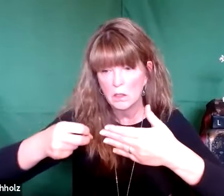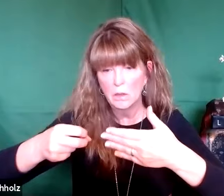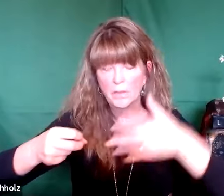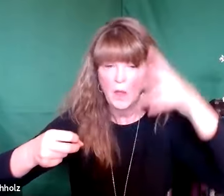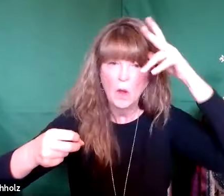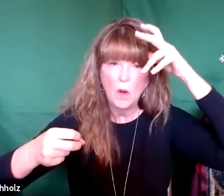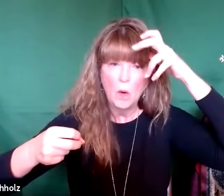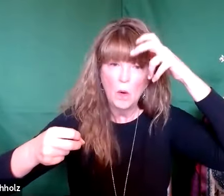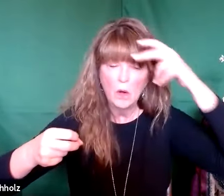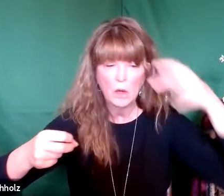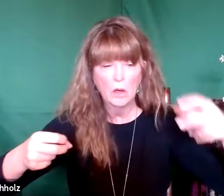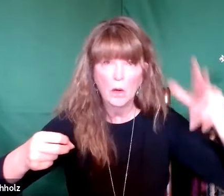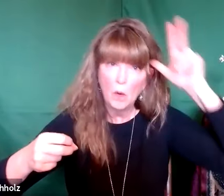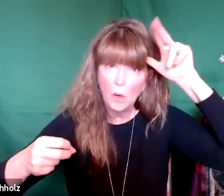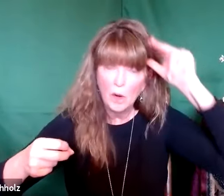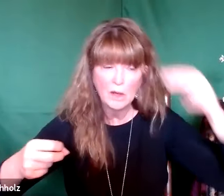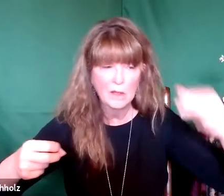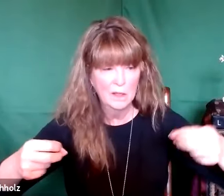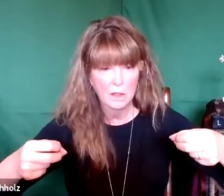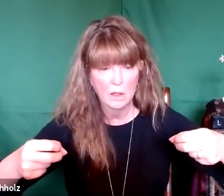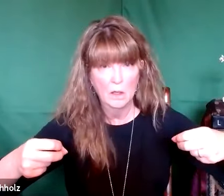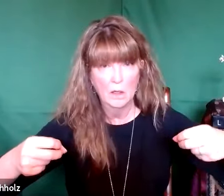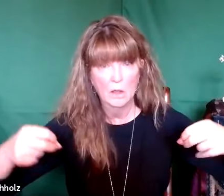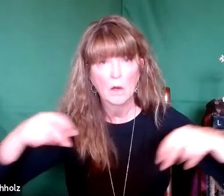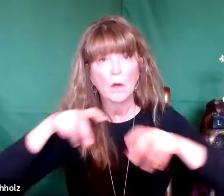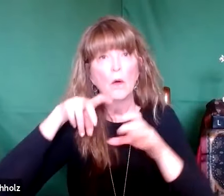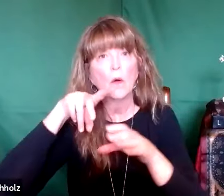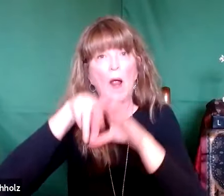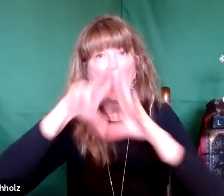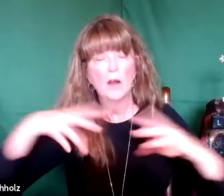that if you had horses on each side of